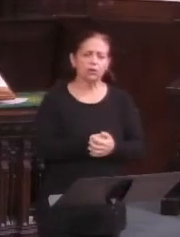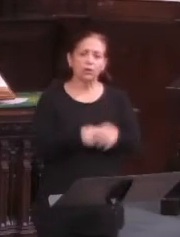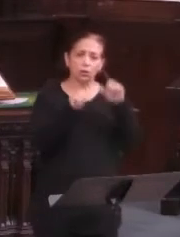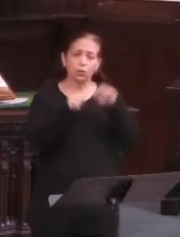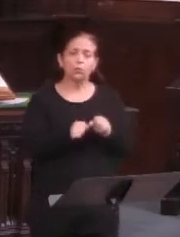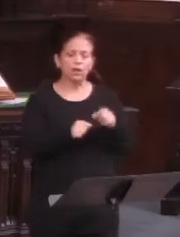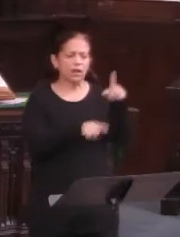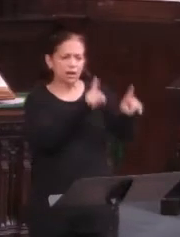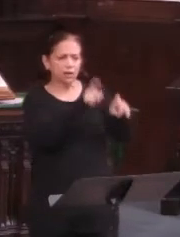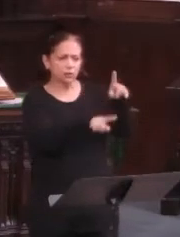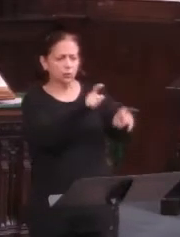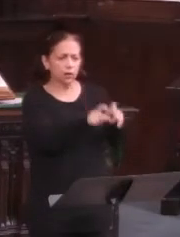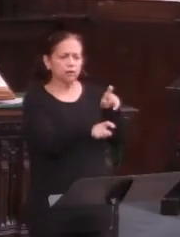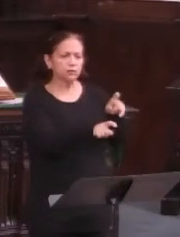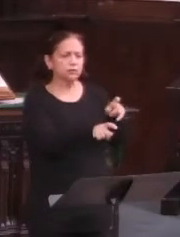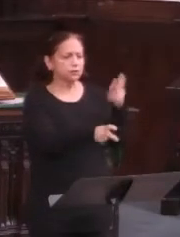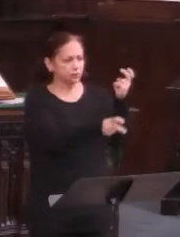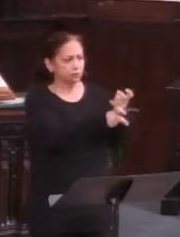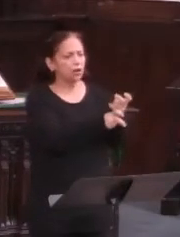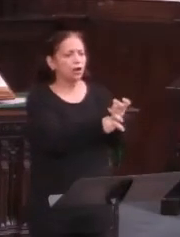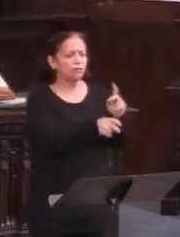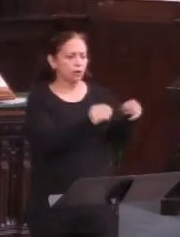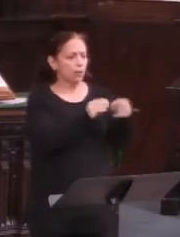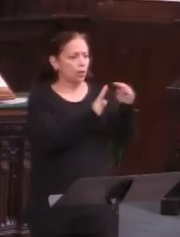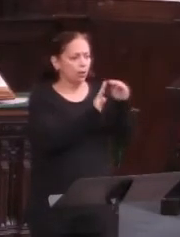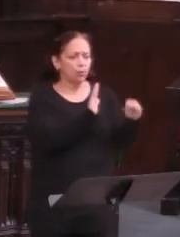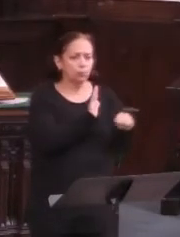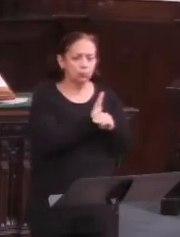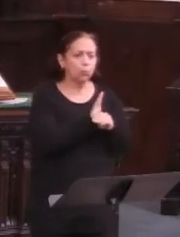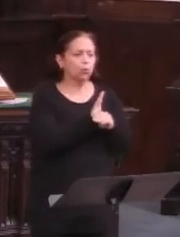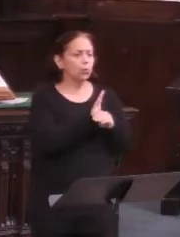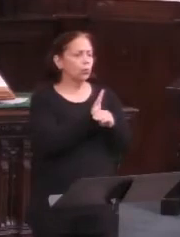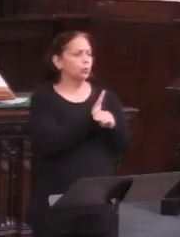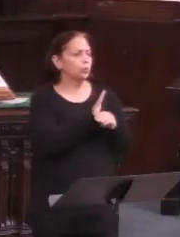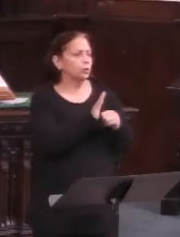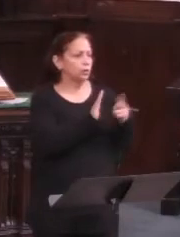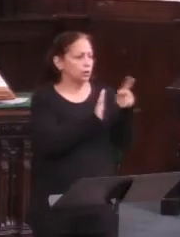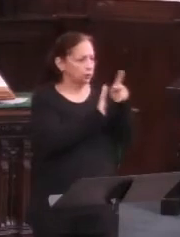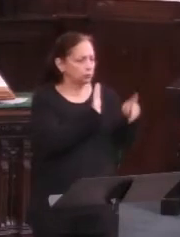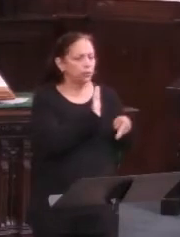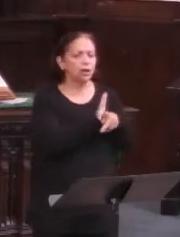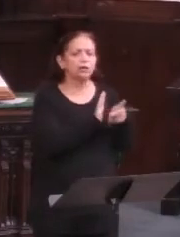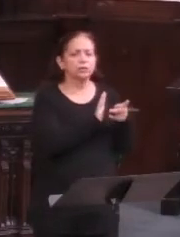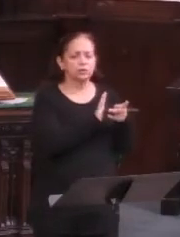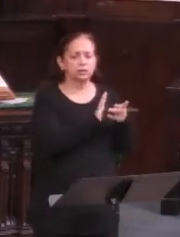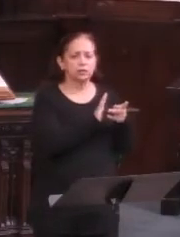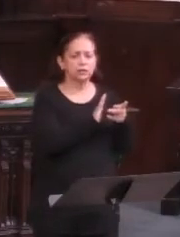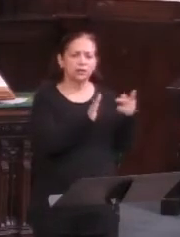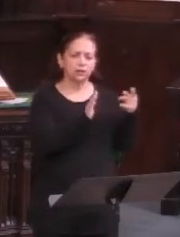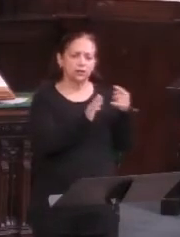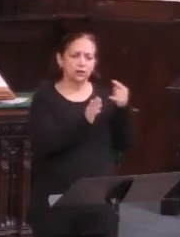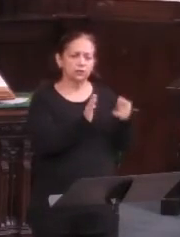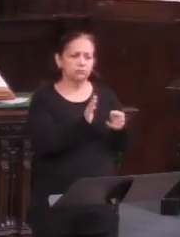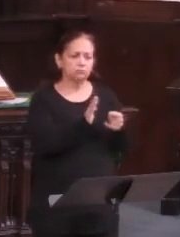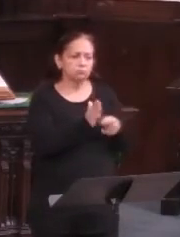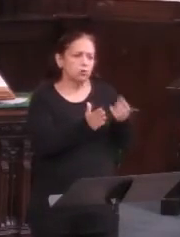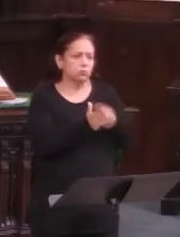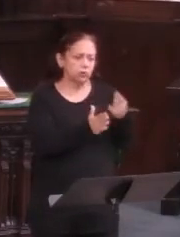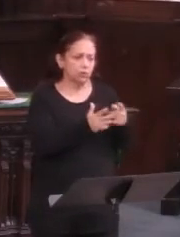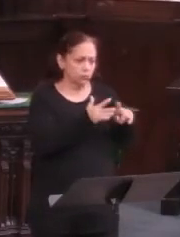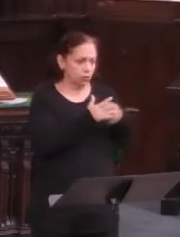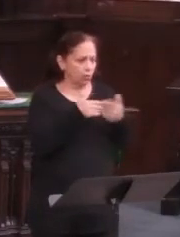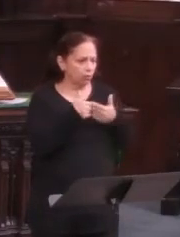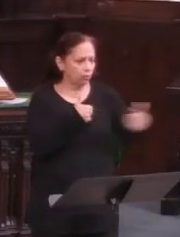hard questions of our leaders about morally fraught missions and policies that are sometimes conceived and executed.